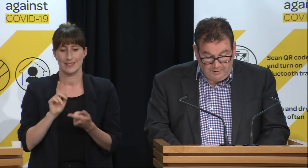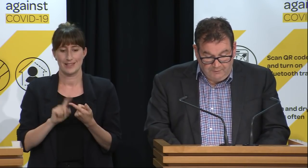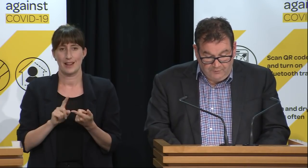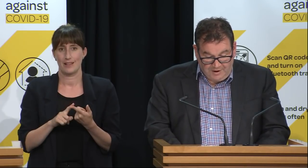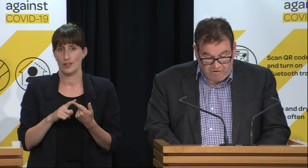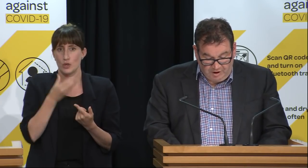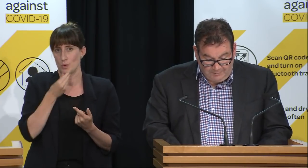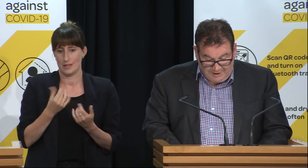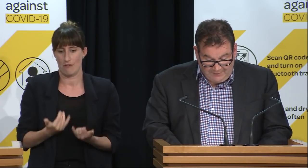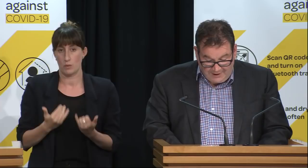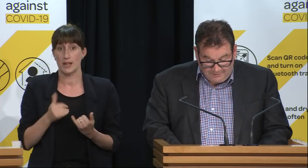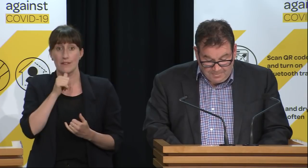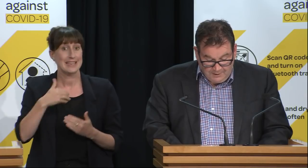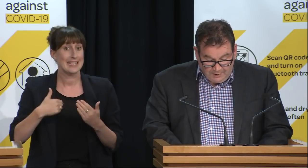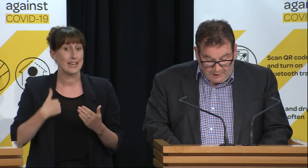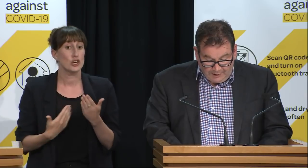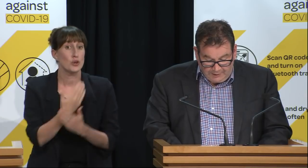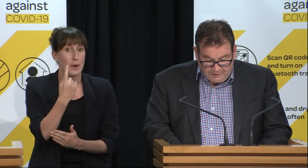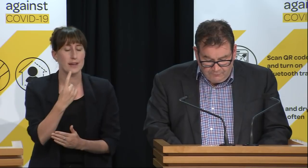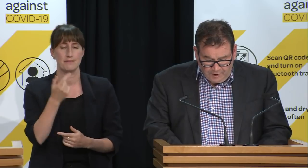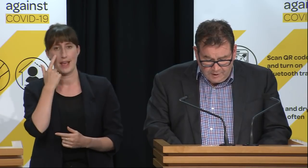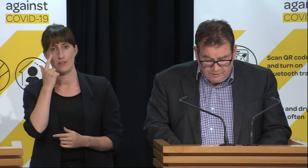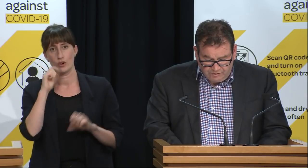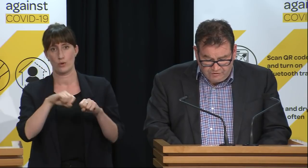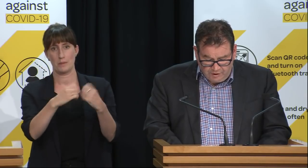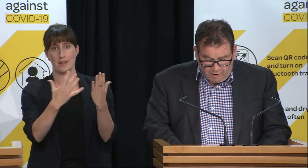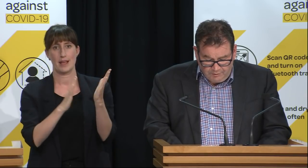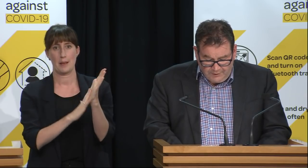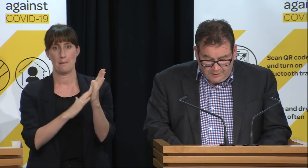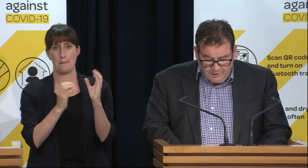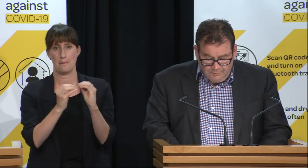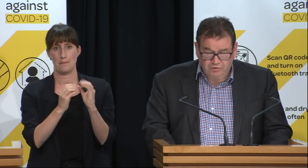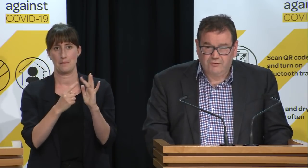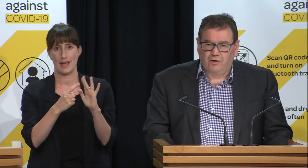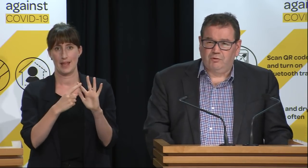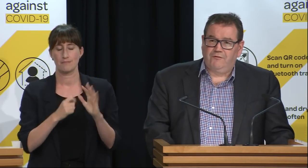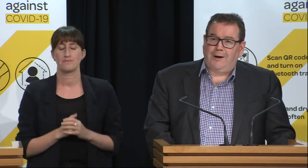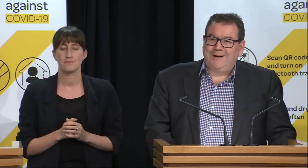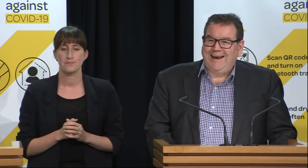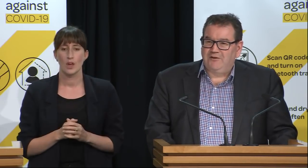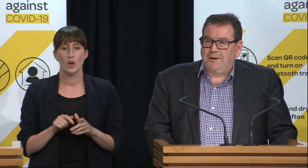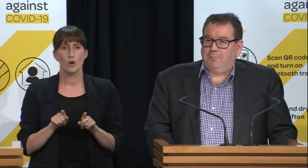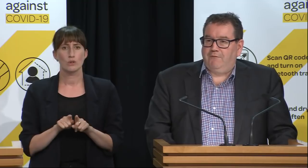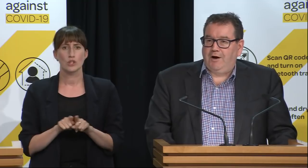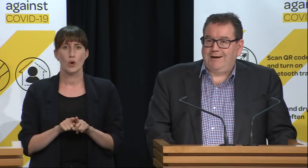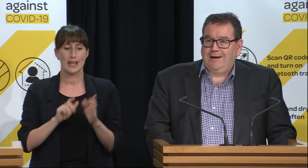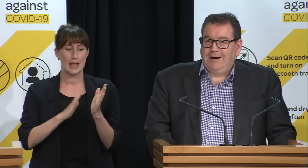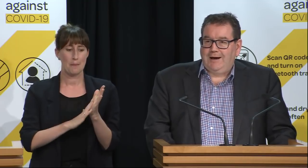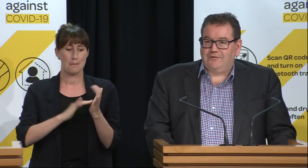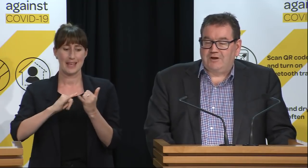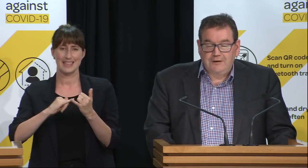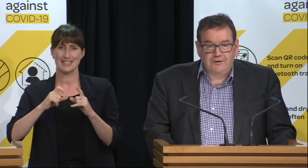for information about that. And then finally, just to note that the Ministry of Social Development has been